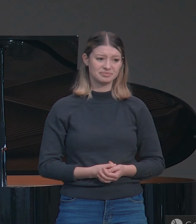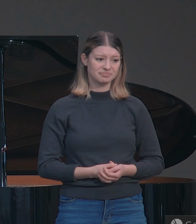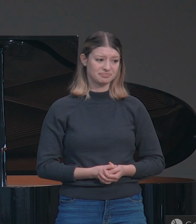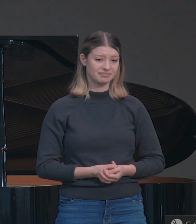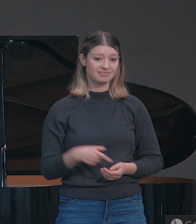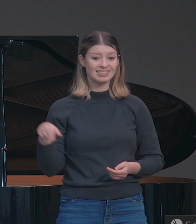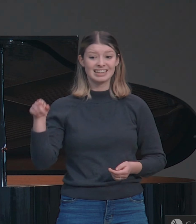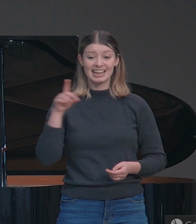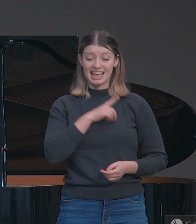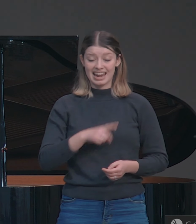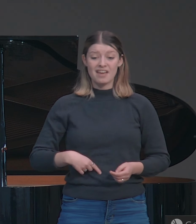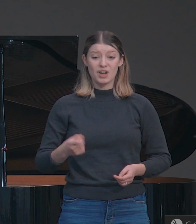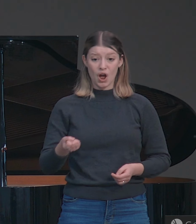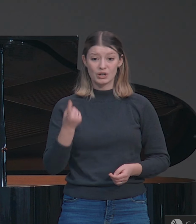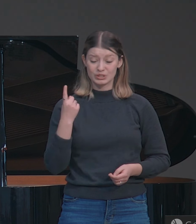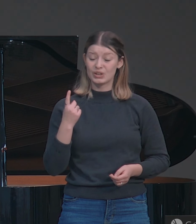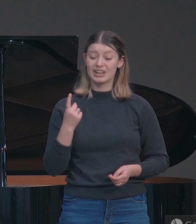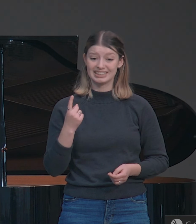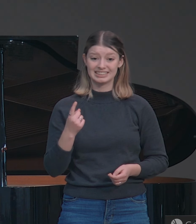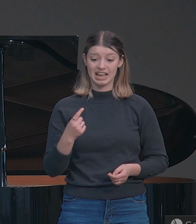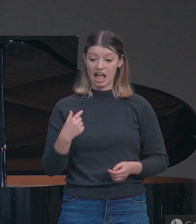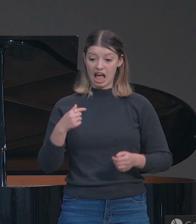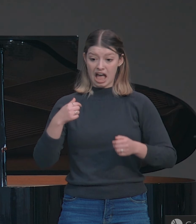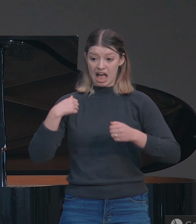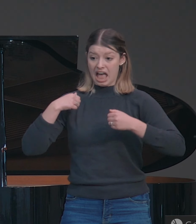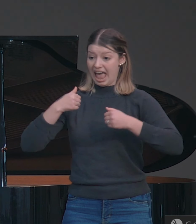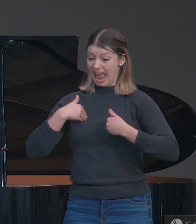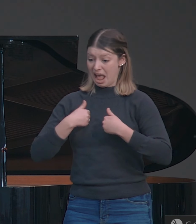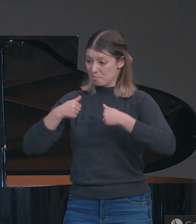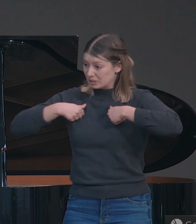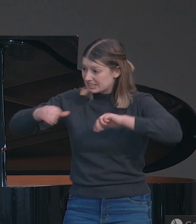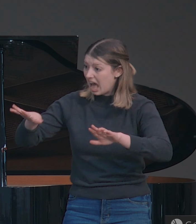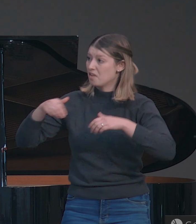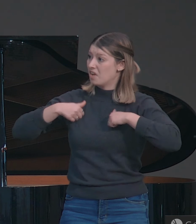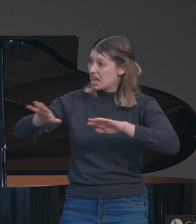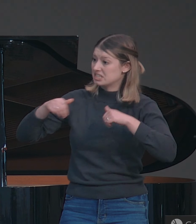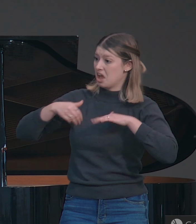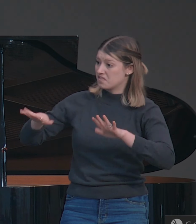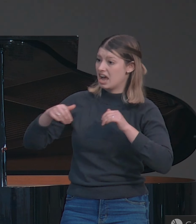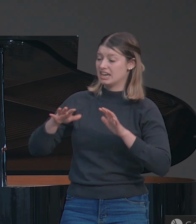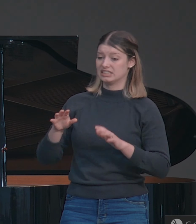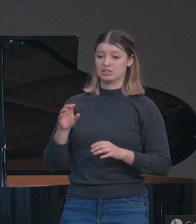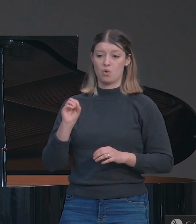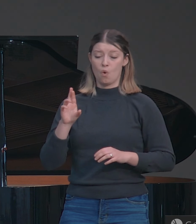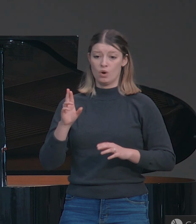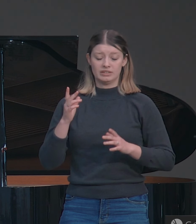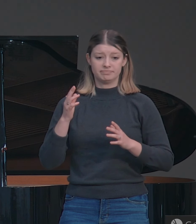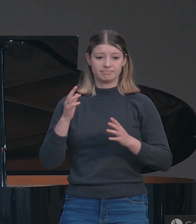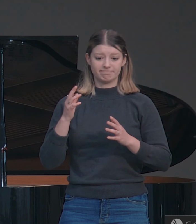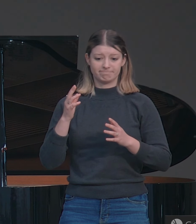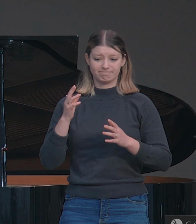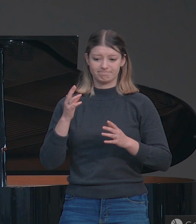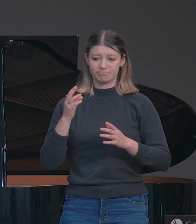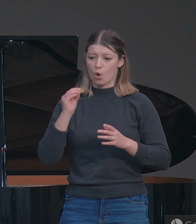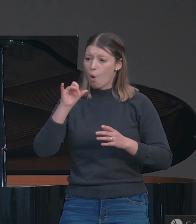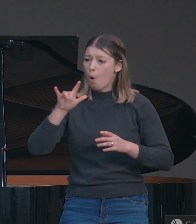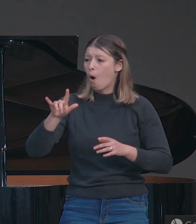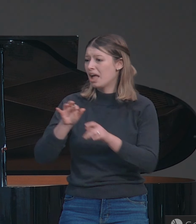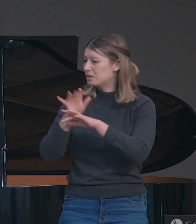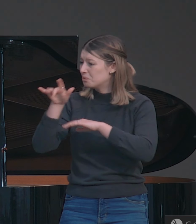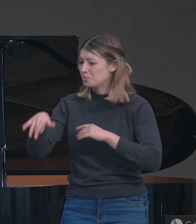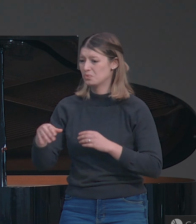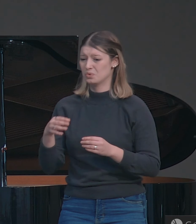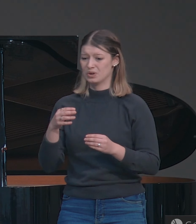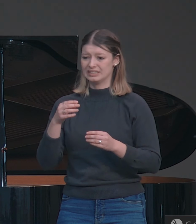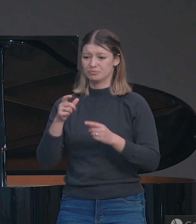he understood there is no amount of animal sacrifice or grain and oil and other, if I